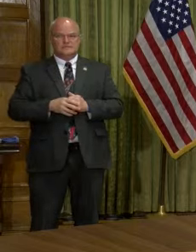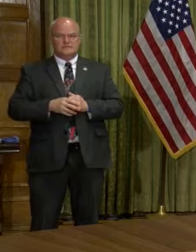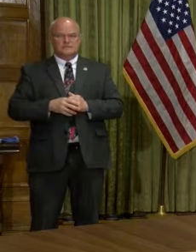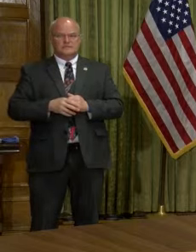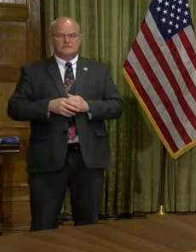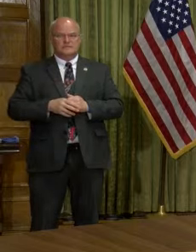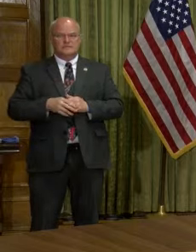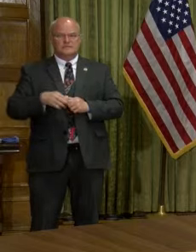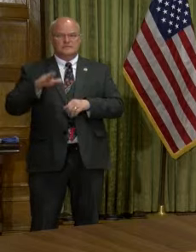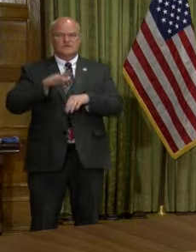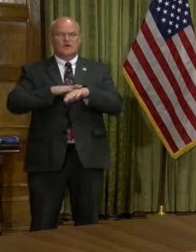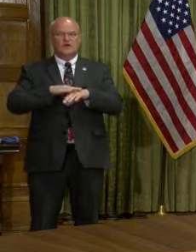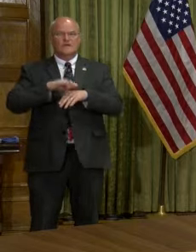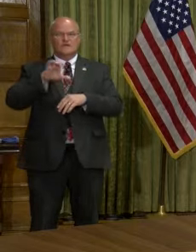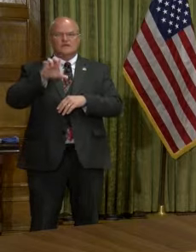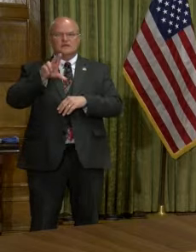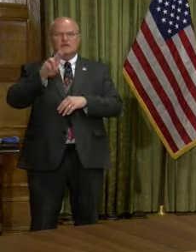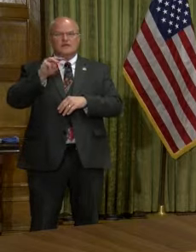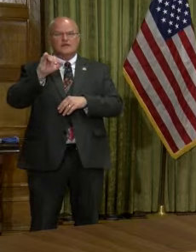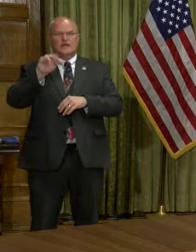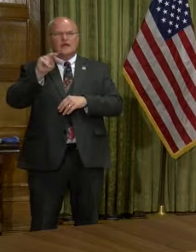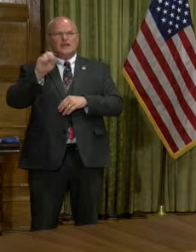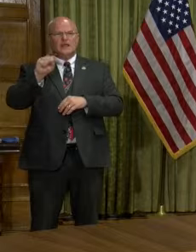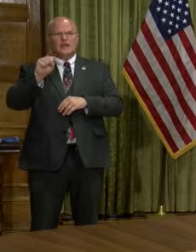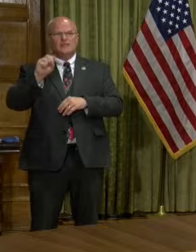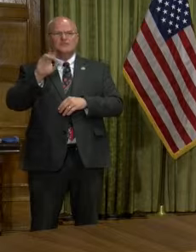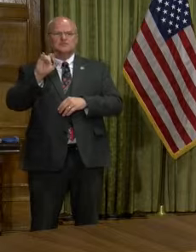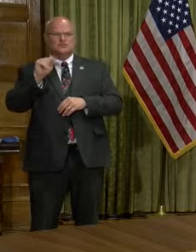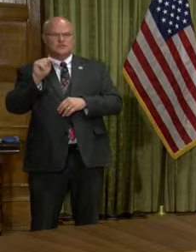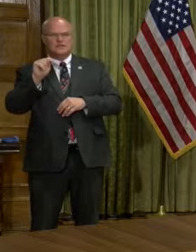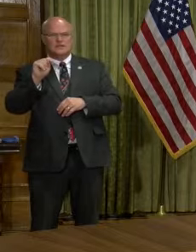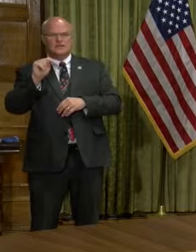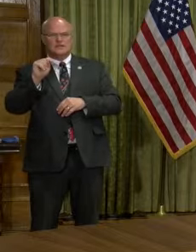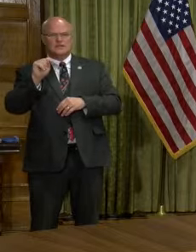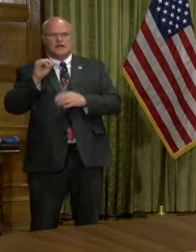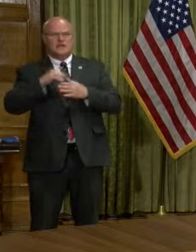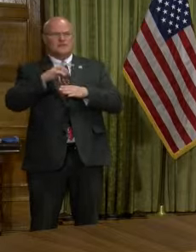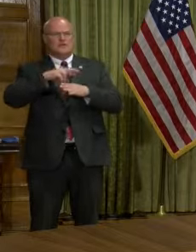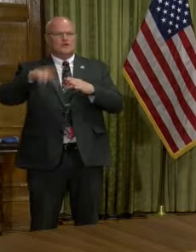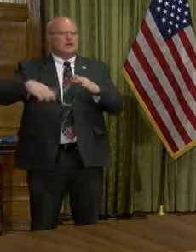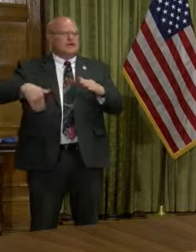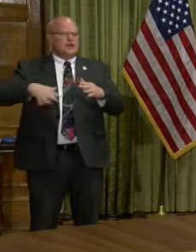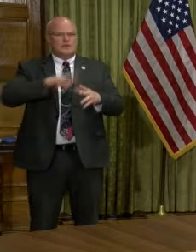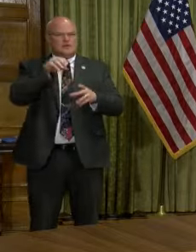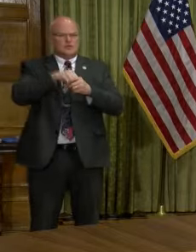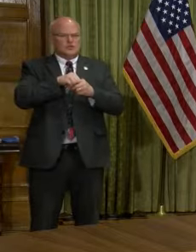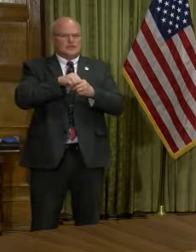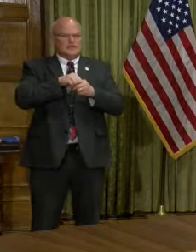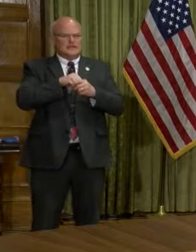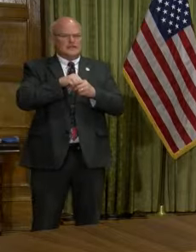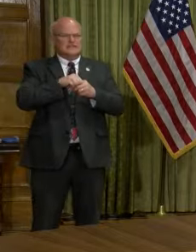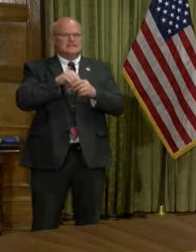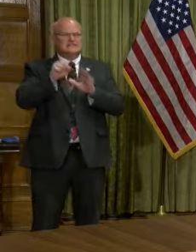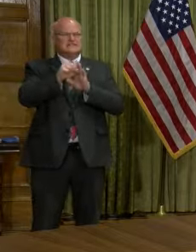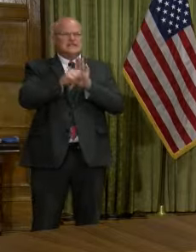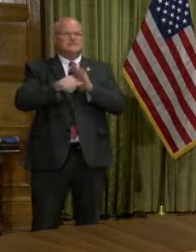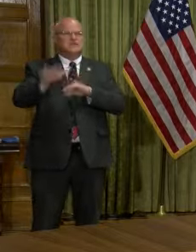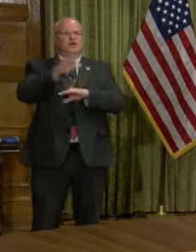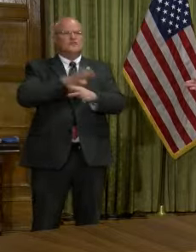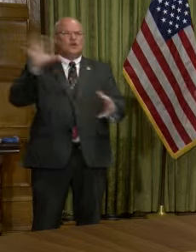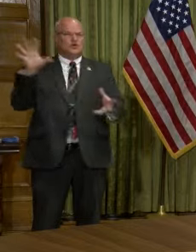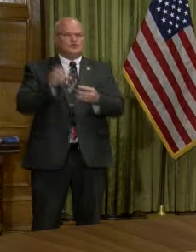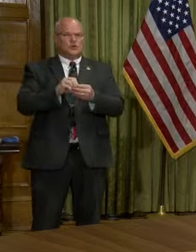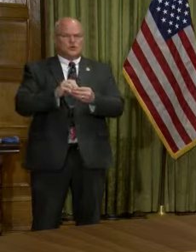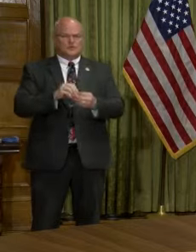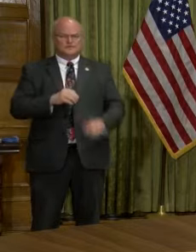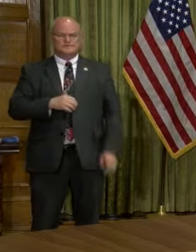On the Cummins unit, how many of those results have not yet been included in the state's overall total?